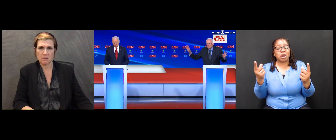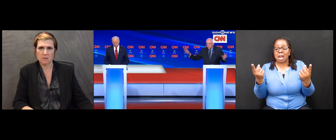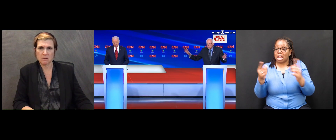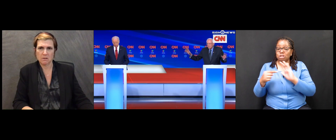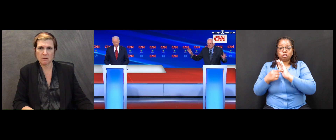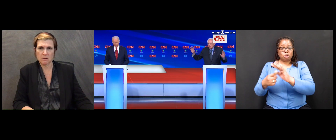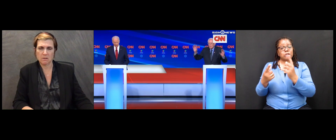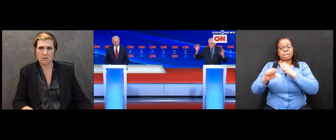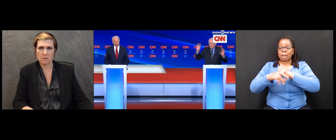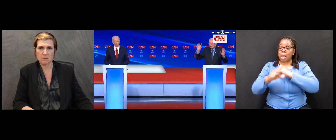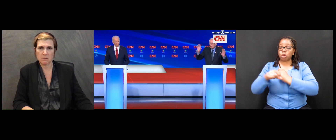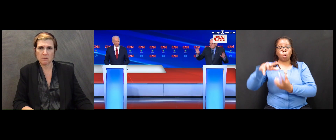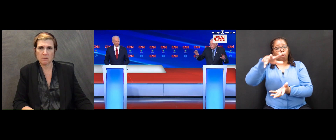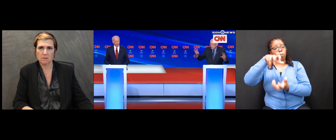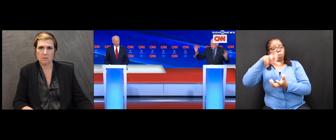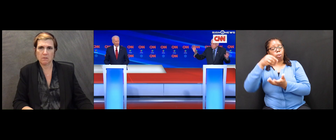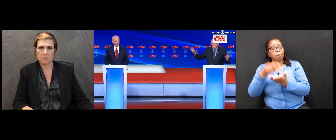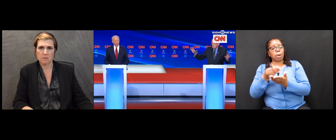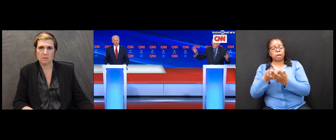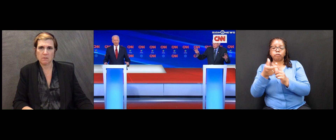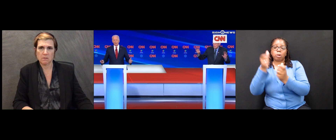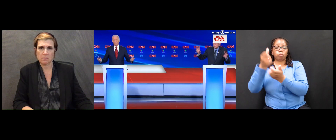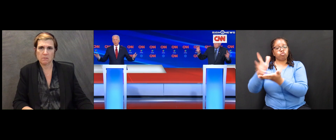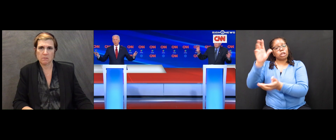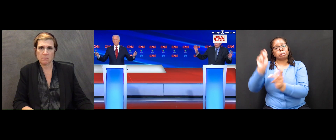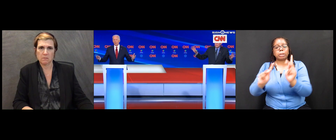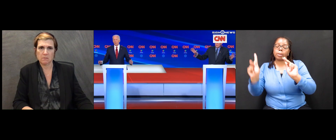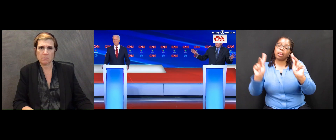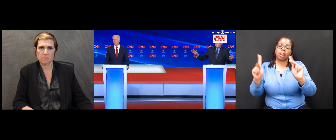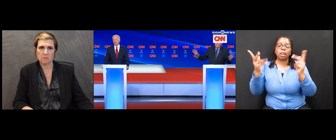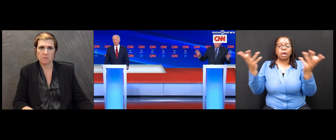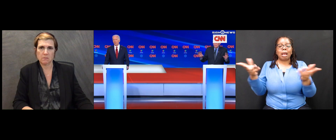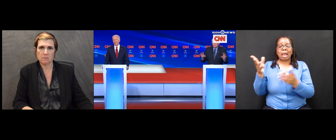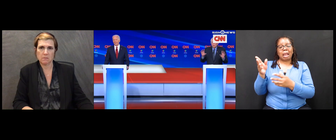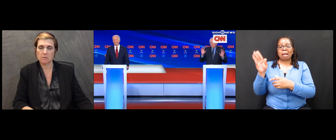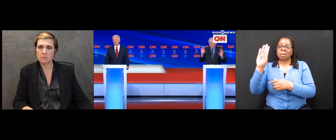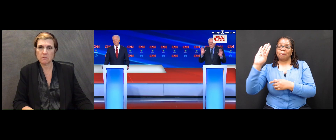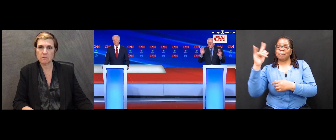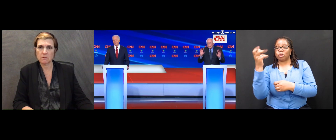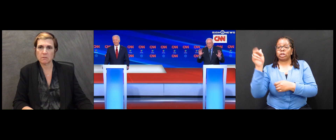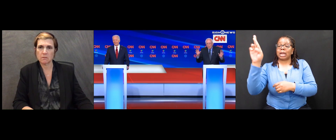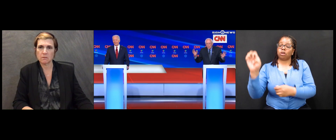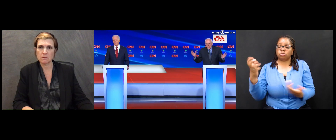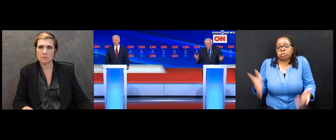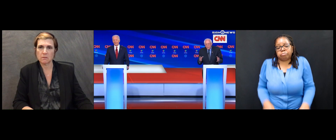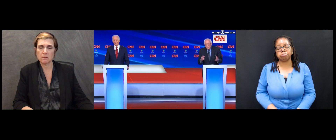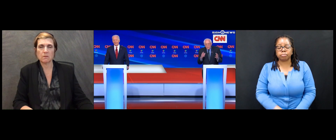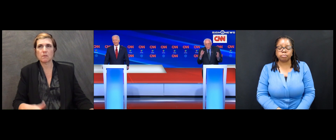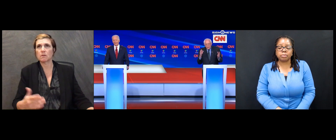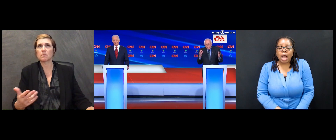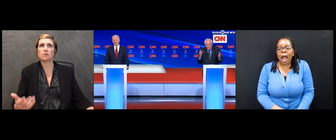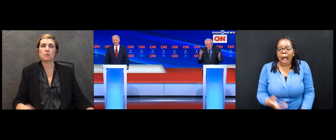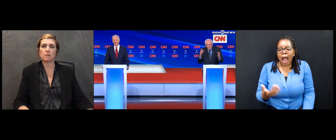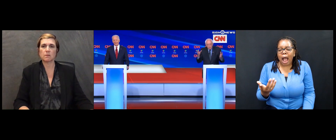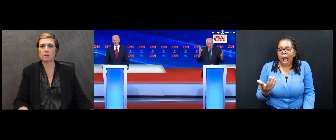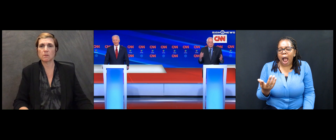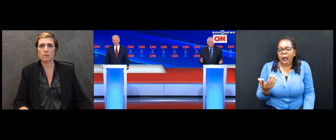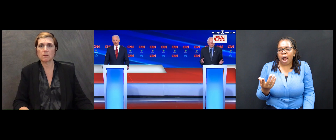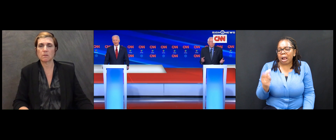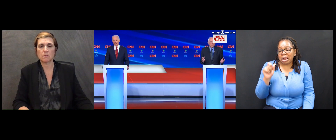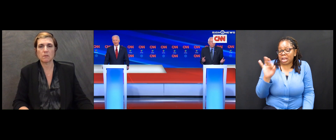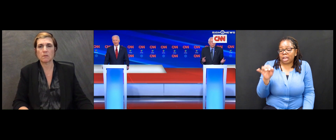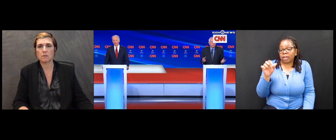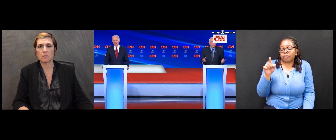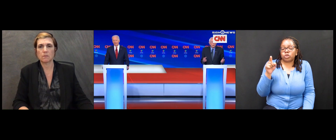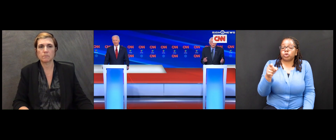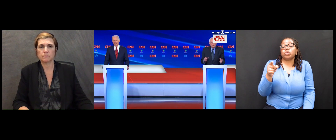all this money from, you know, wealthy people and billionaires. So I think if you want